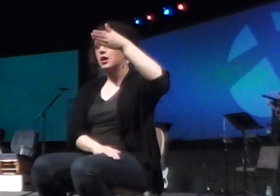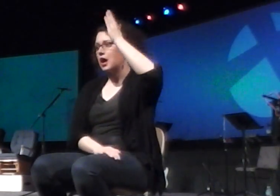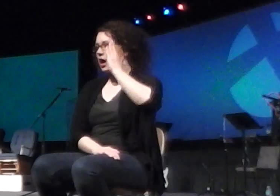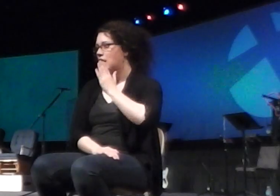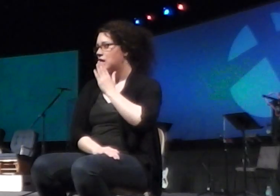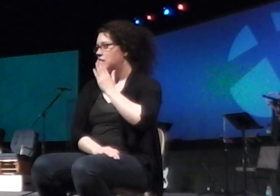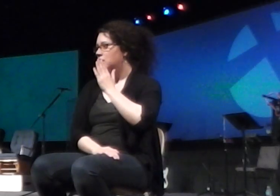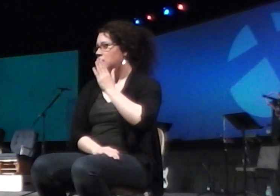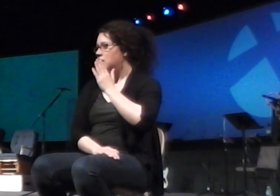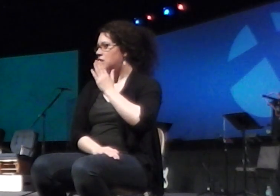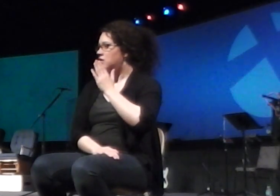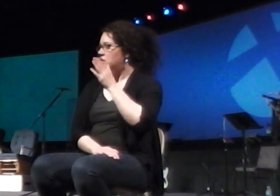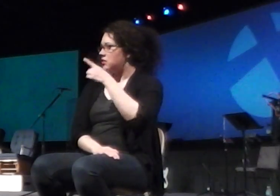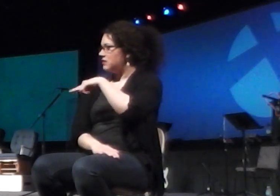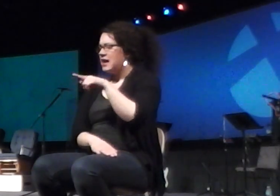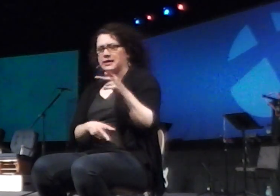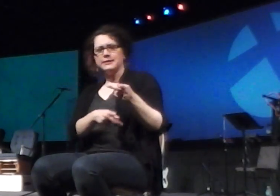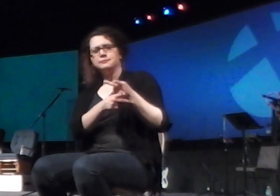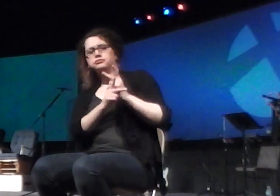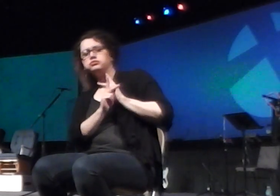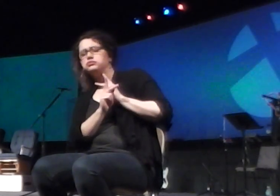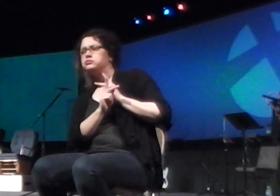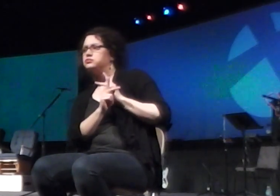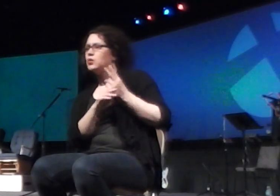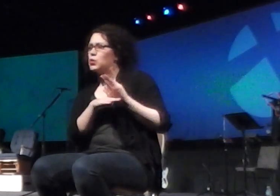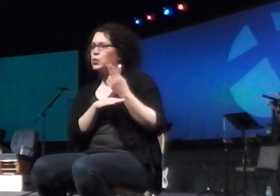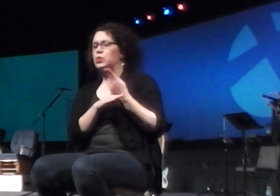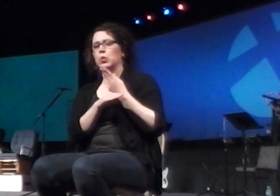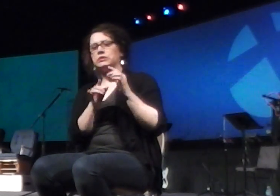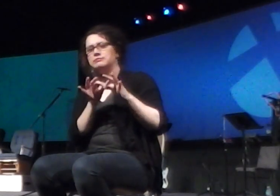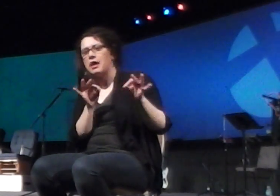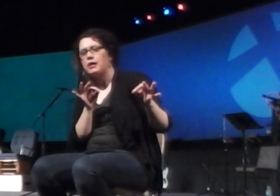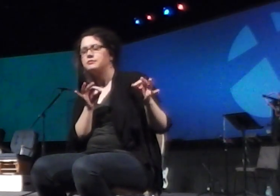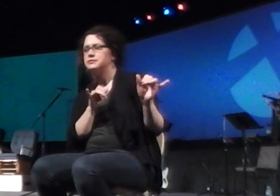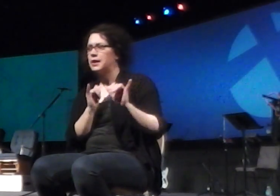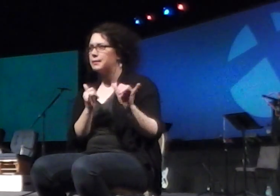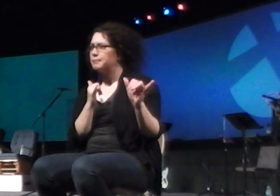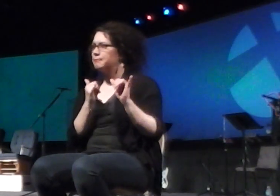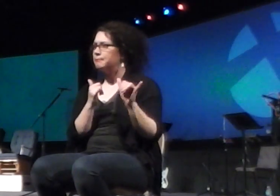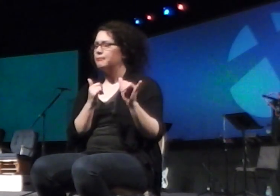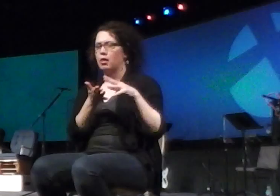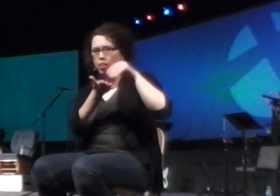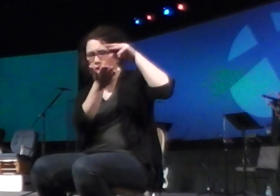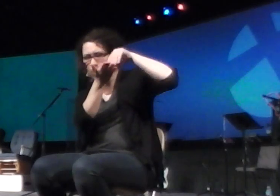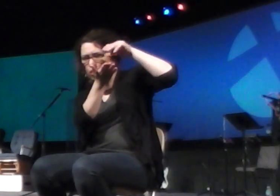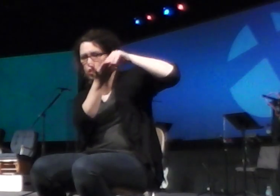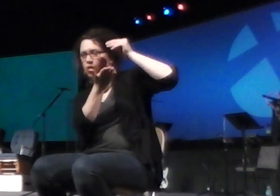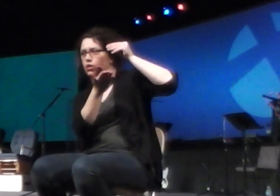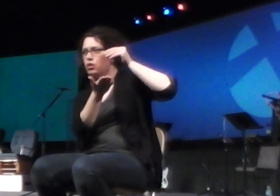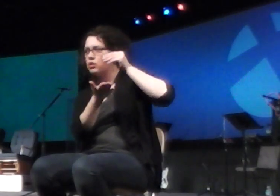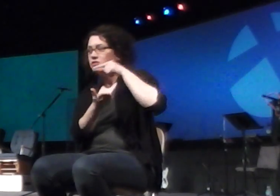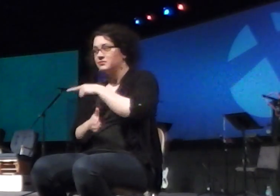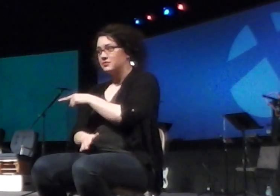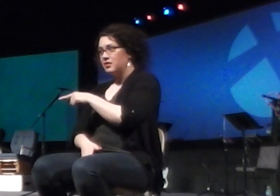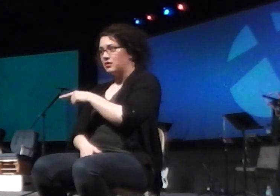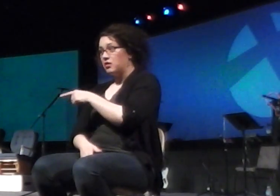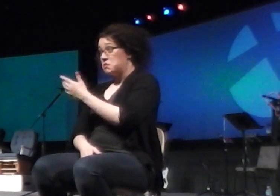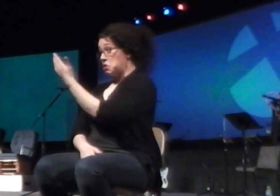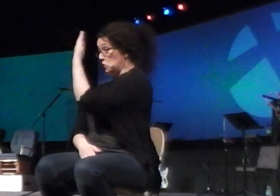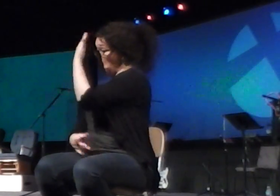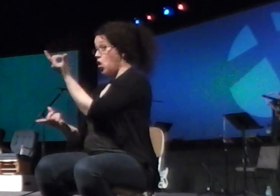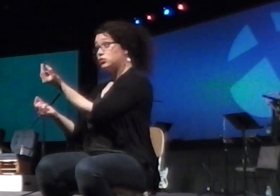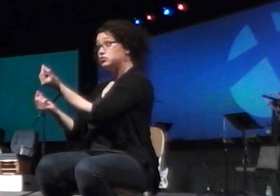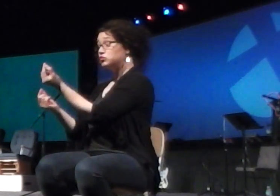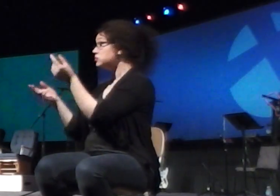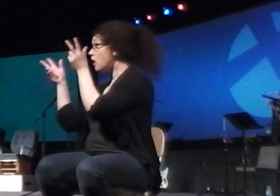lend some language, some learning to the younger generation as they grow up in the church. And so you see, like, Samuel didn't just know what to do when he